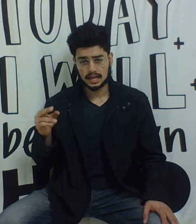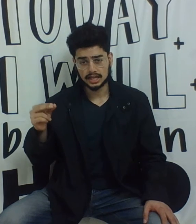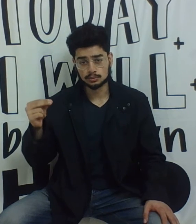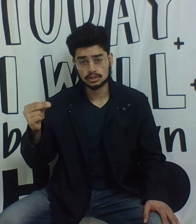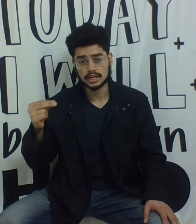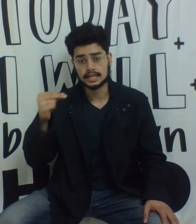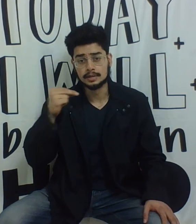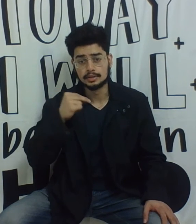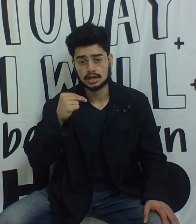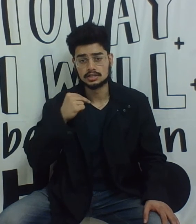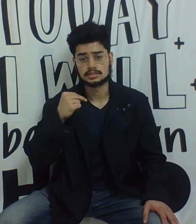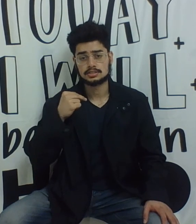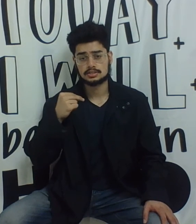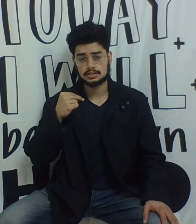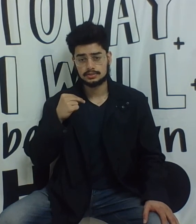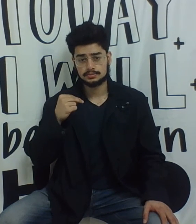It will inhibit us.